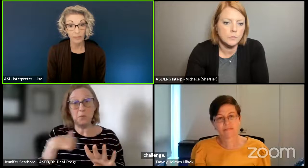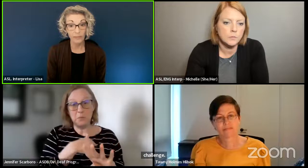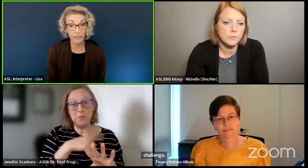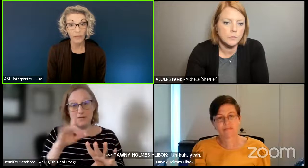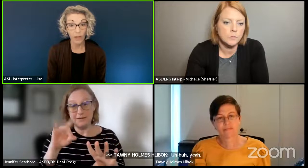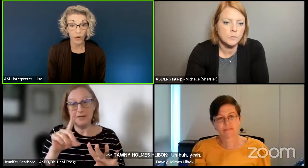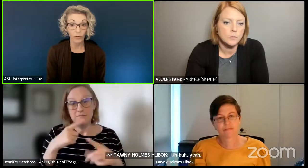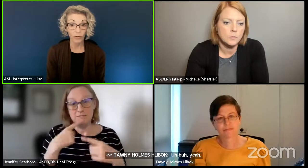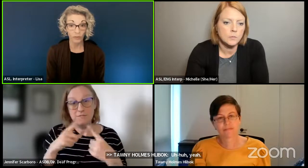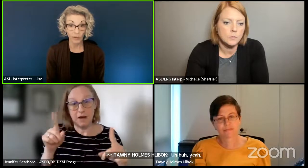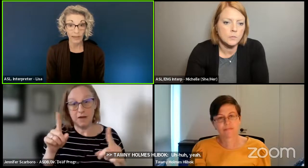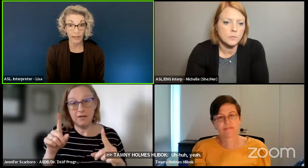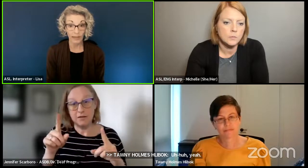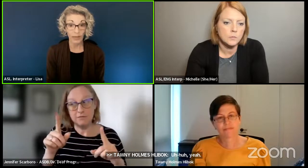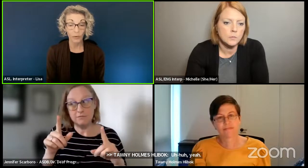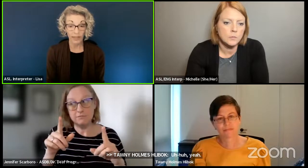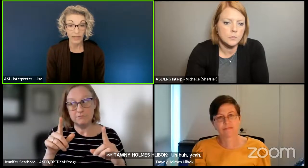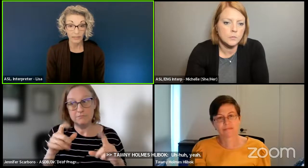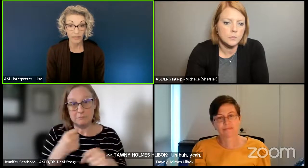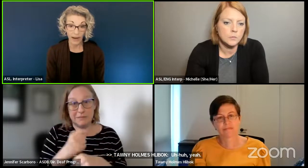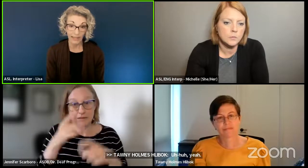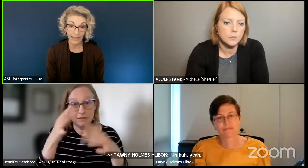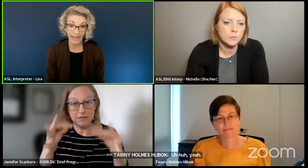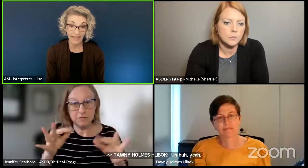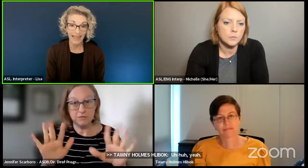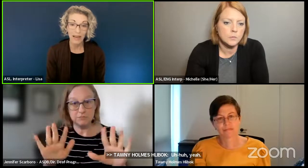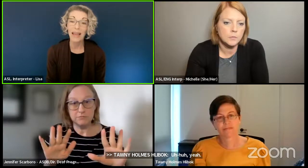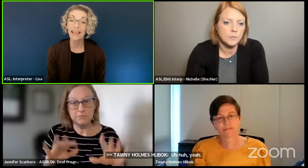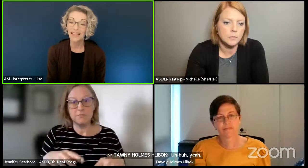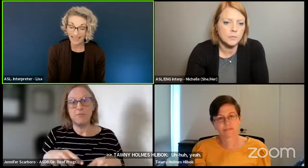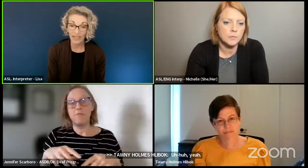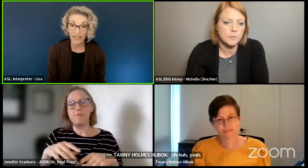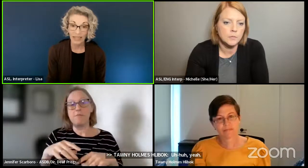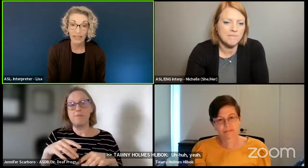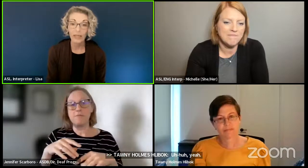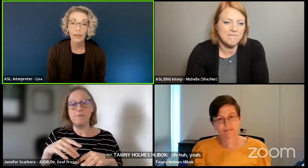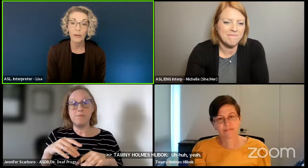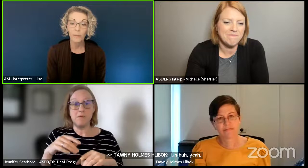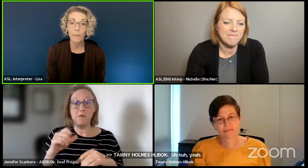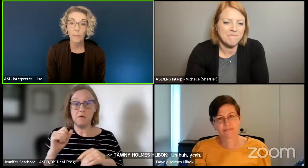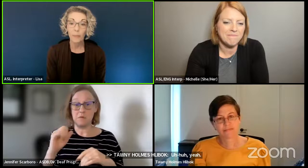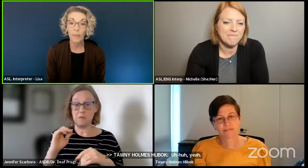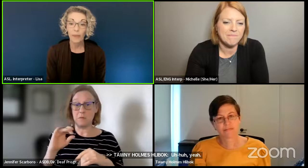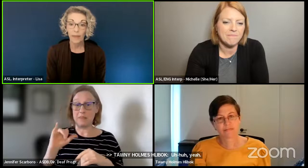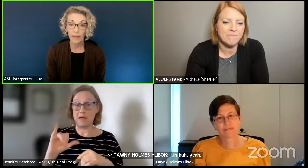assessment. So we did finally make a decision.